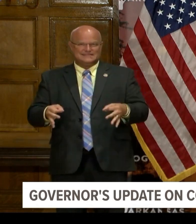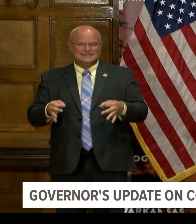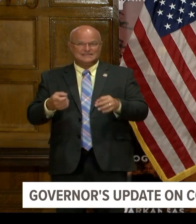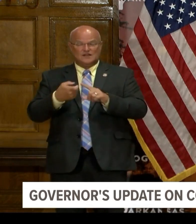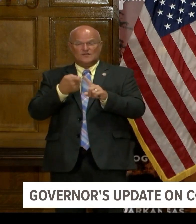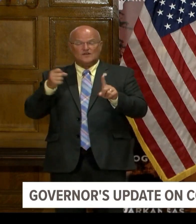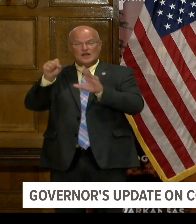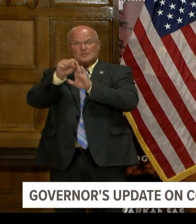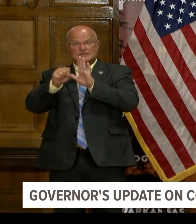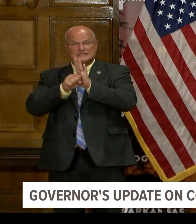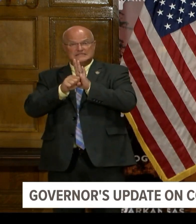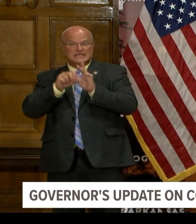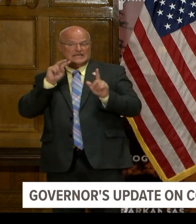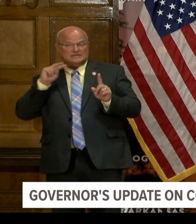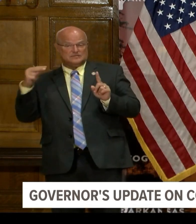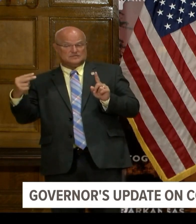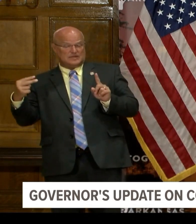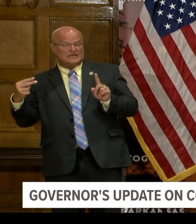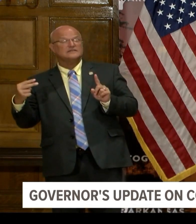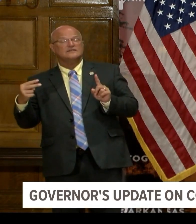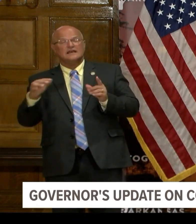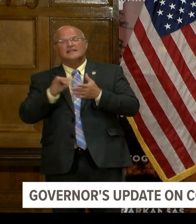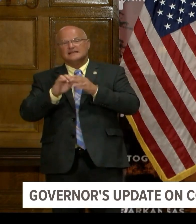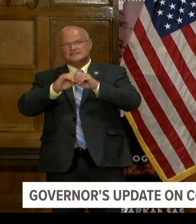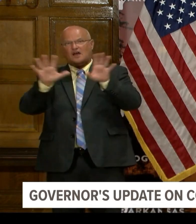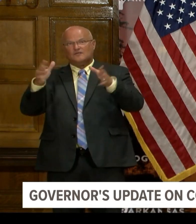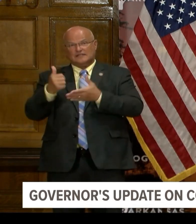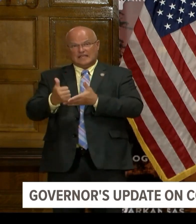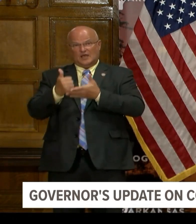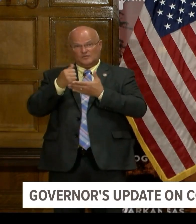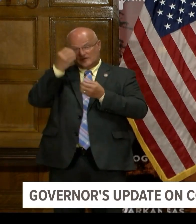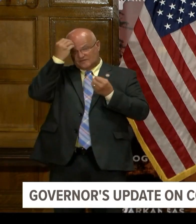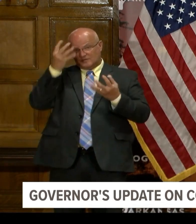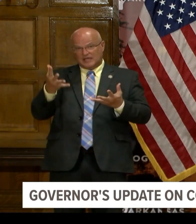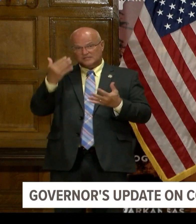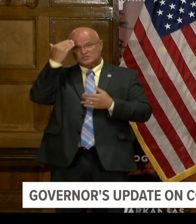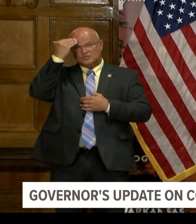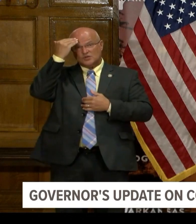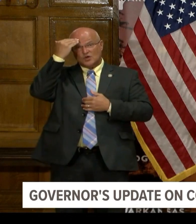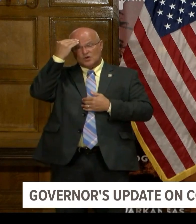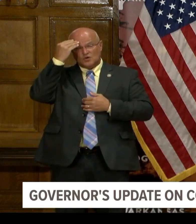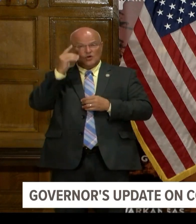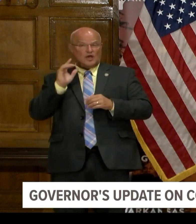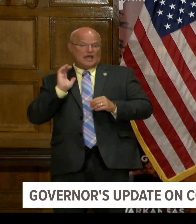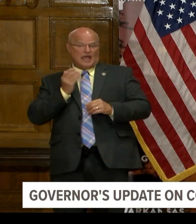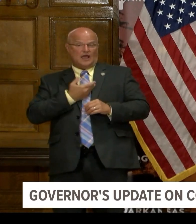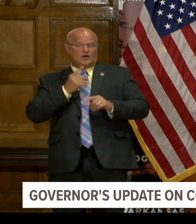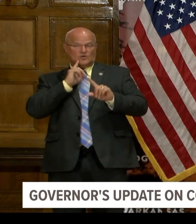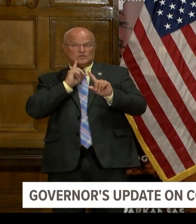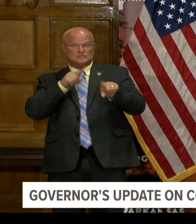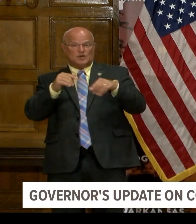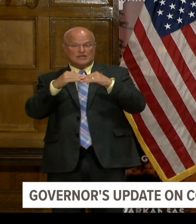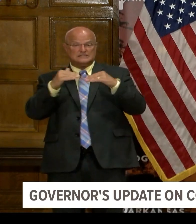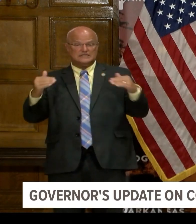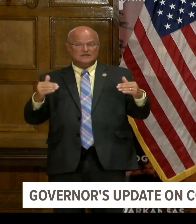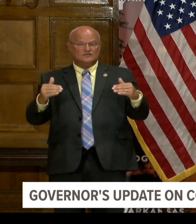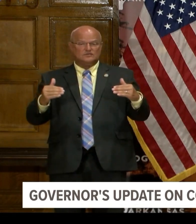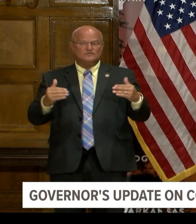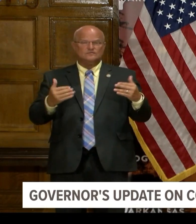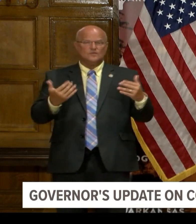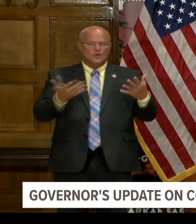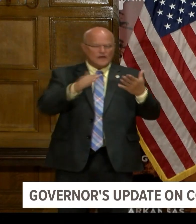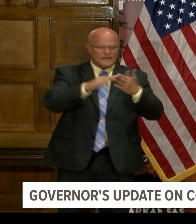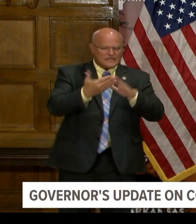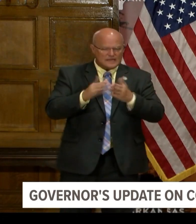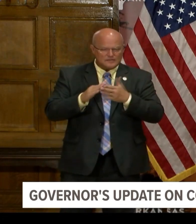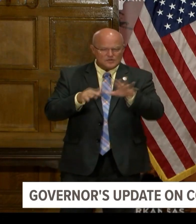state standpoint, that's obviously helpful information to know the response level. We look at what's in the community in